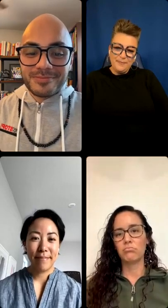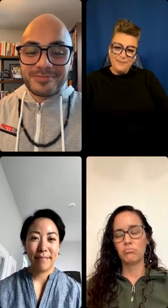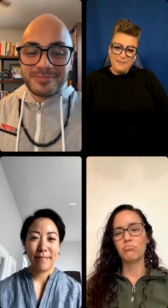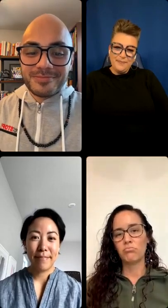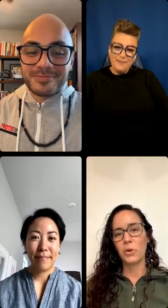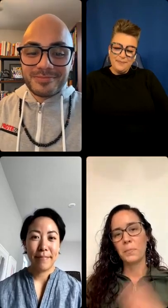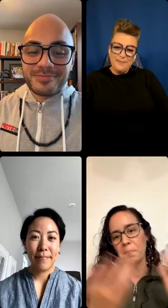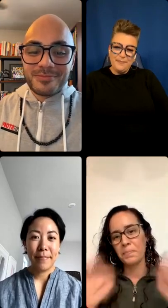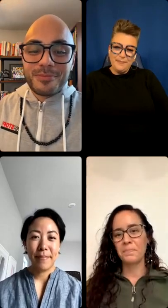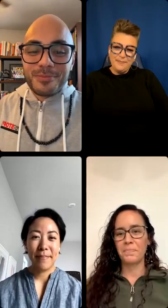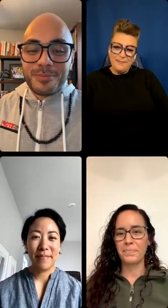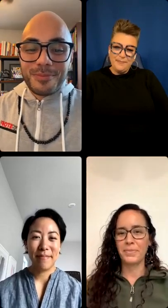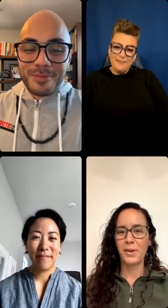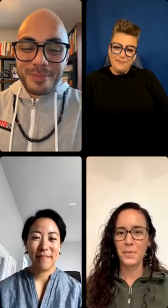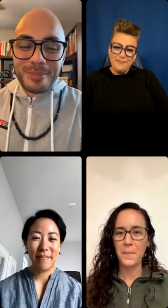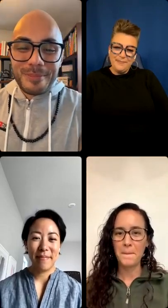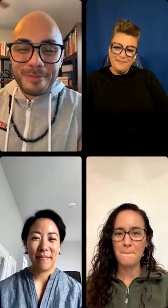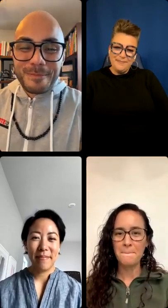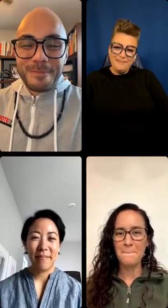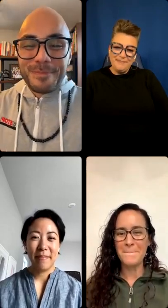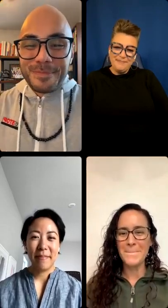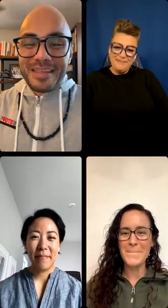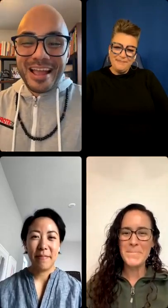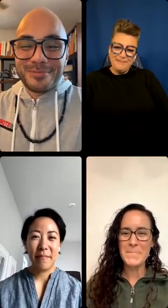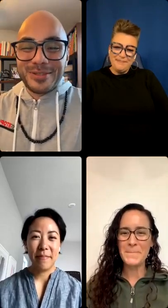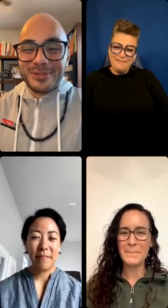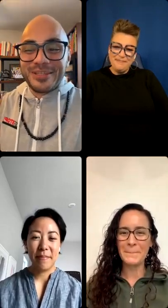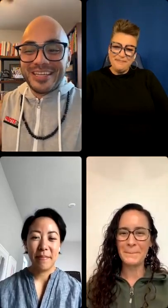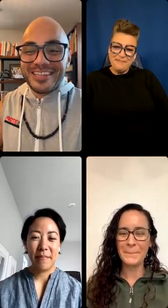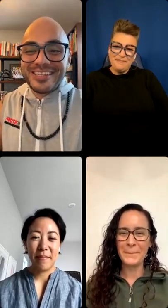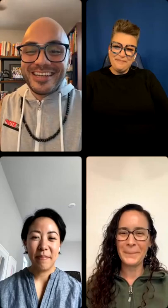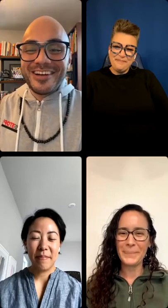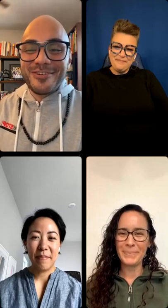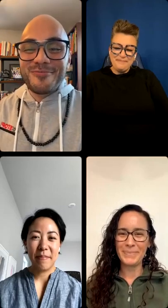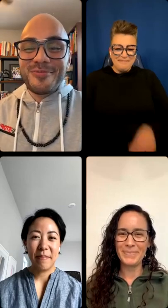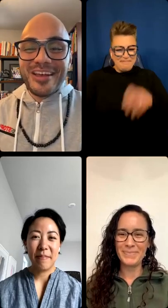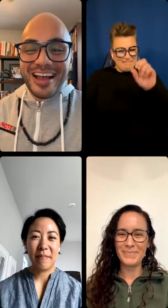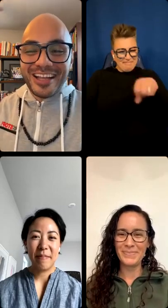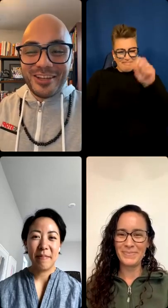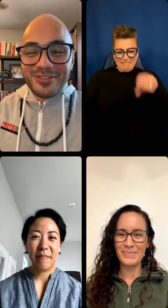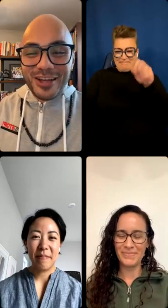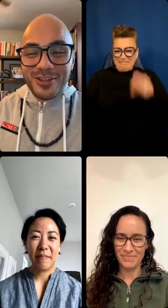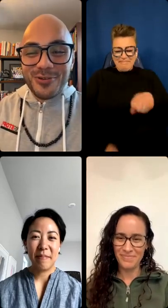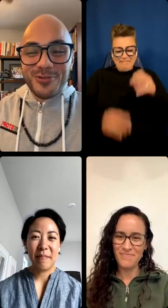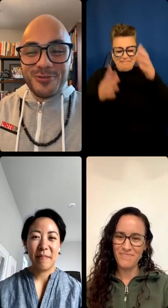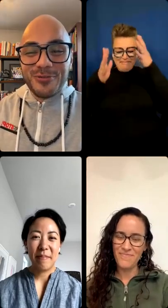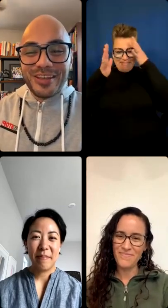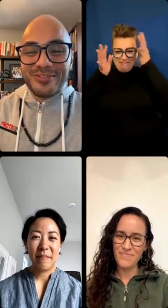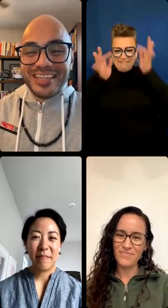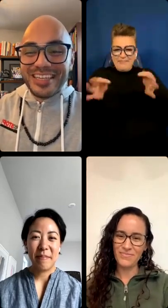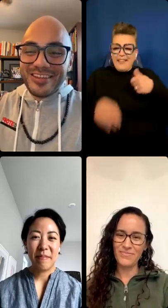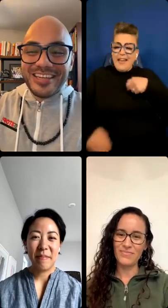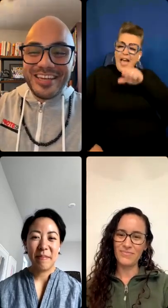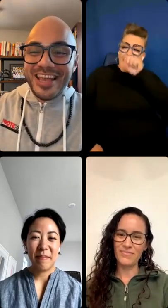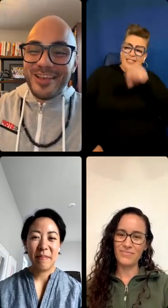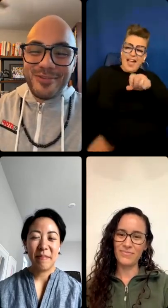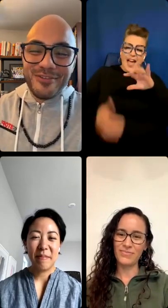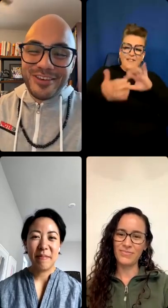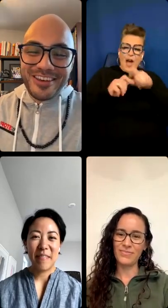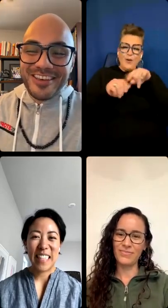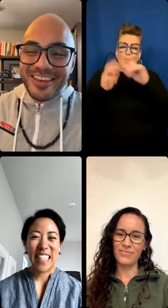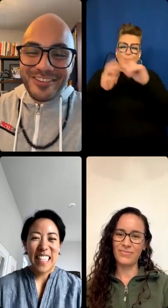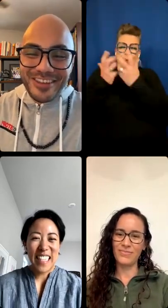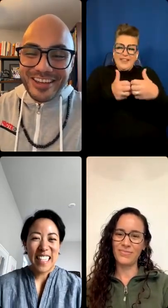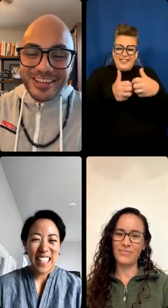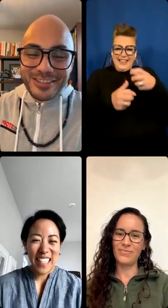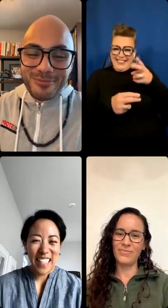Absolutely. I loved how you weaved in even the name of